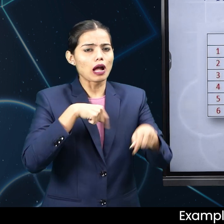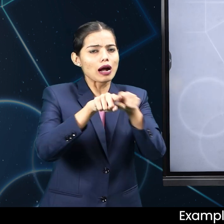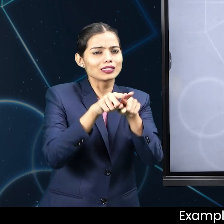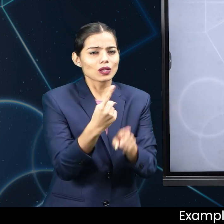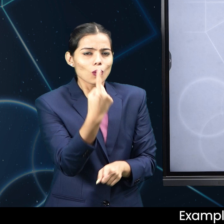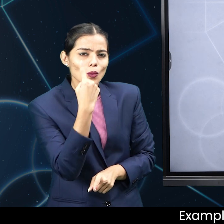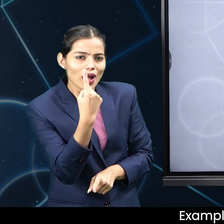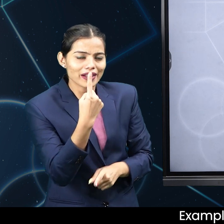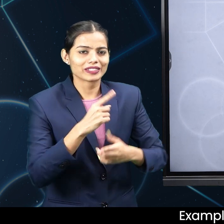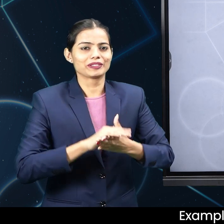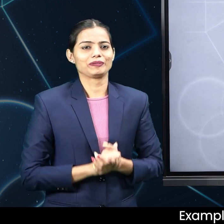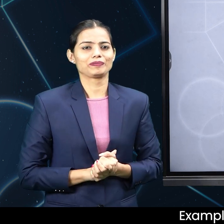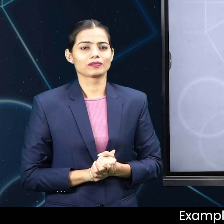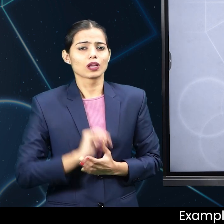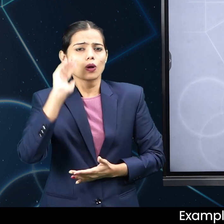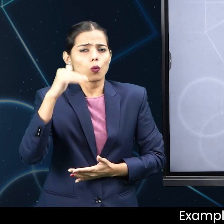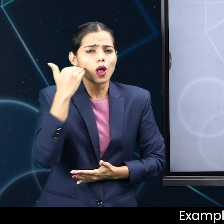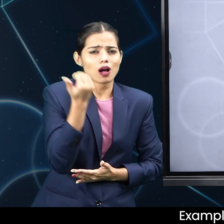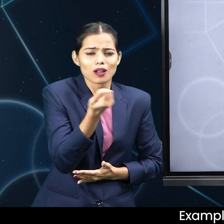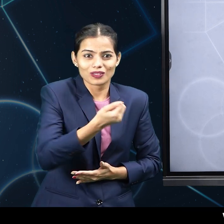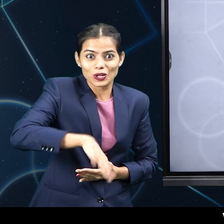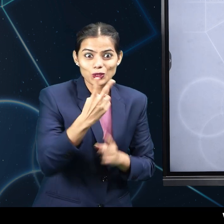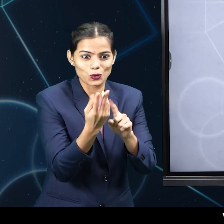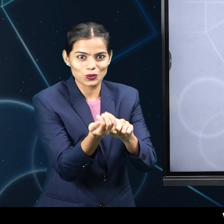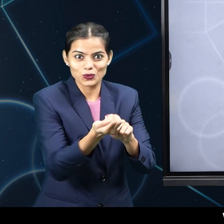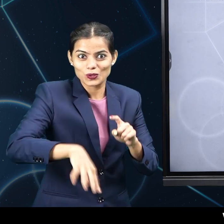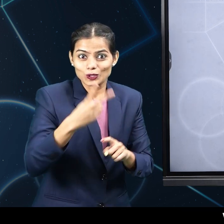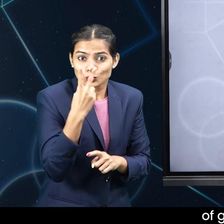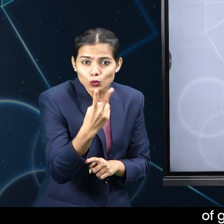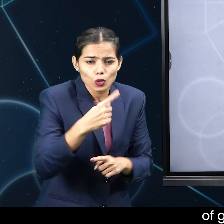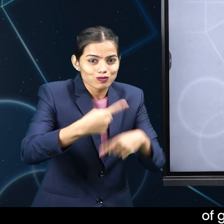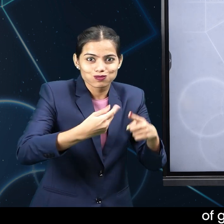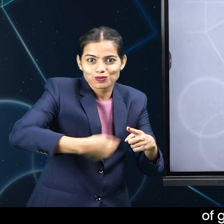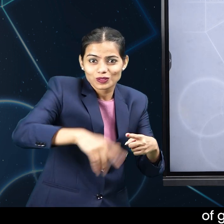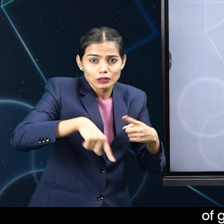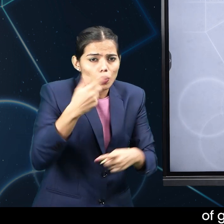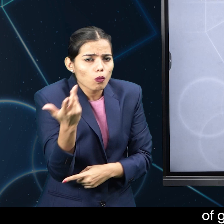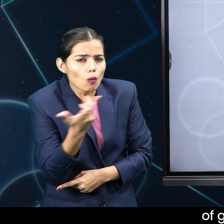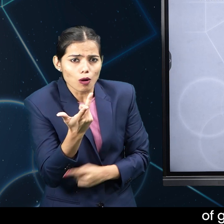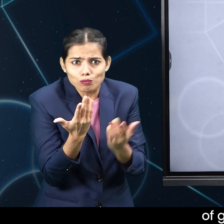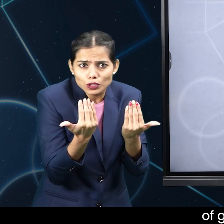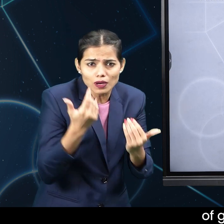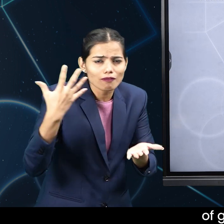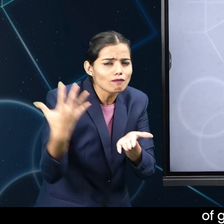Example 1. When 2 dice are rolled, what is the probability of getting 2 even numbers?